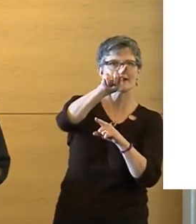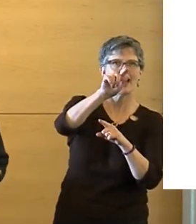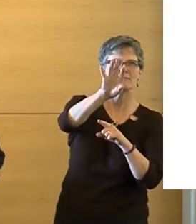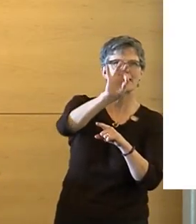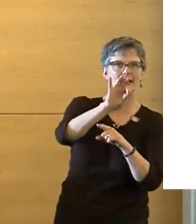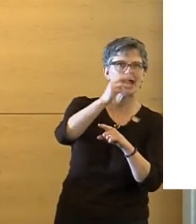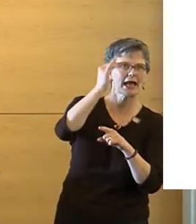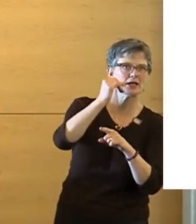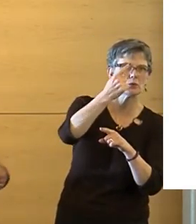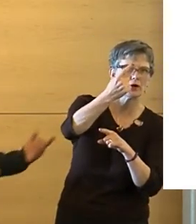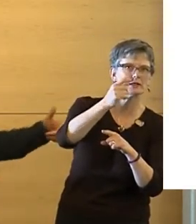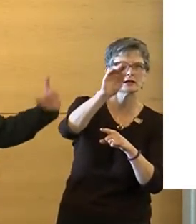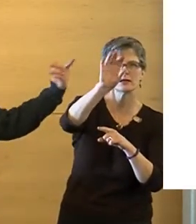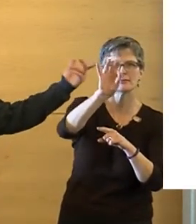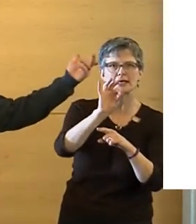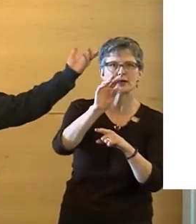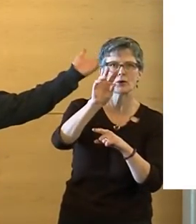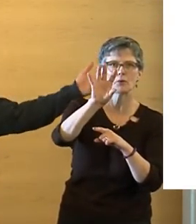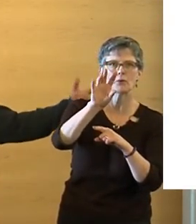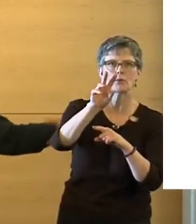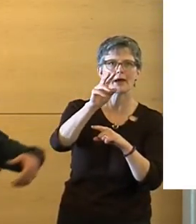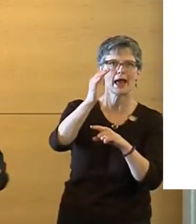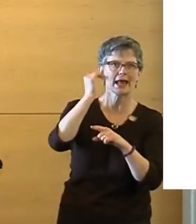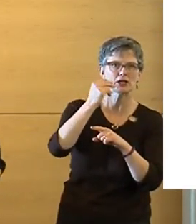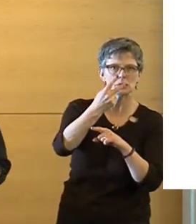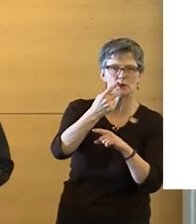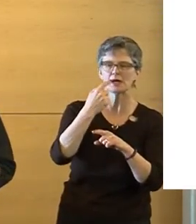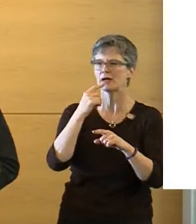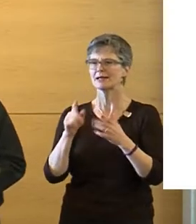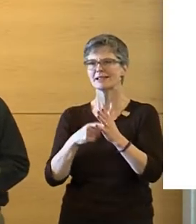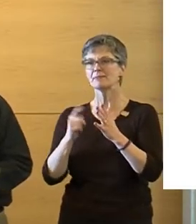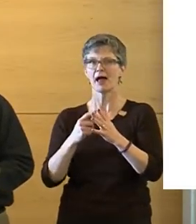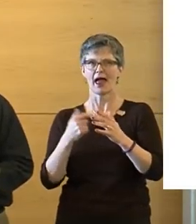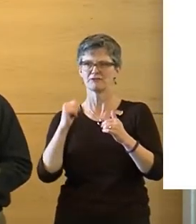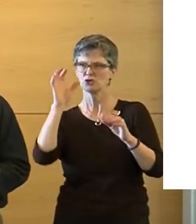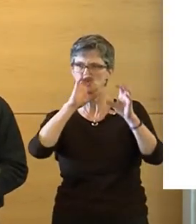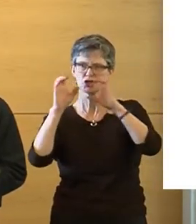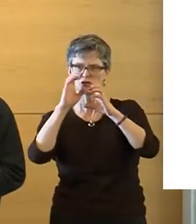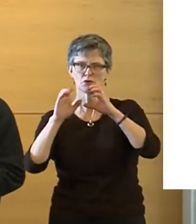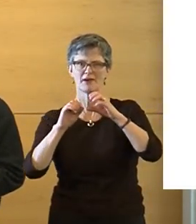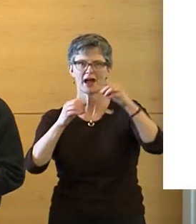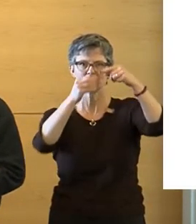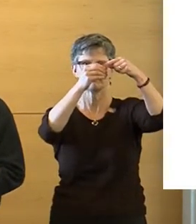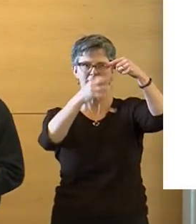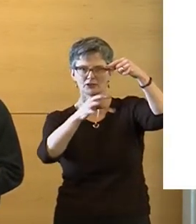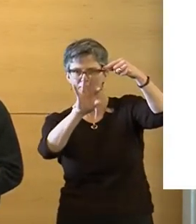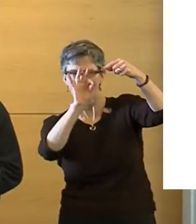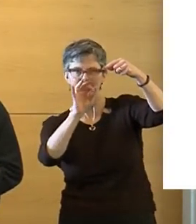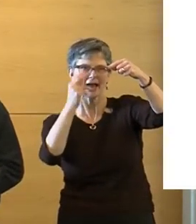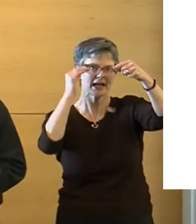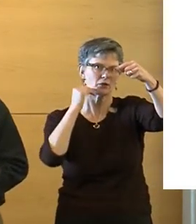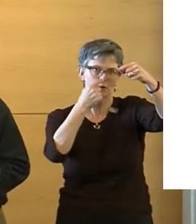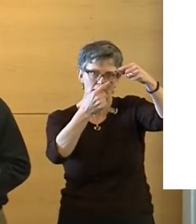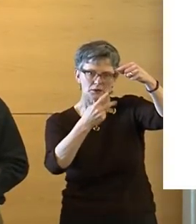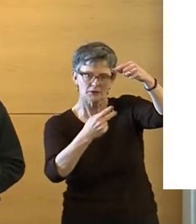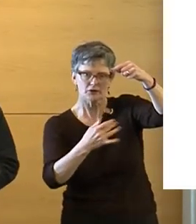text bold, because then it's not really a heading, it's just pretending to be a heading, but use the actual